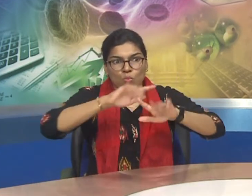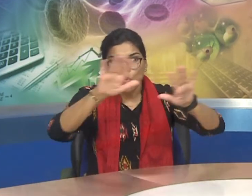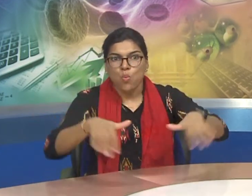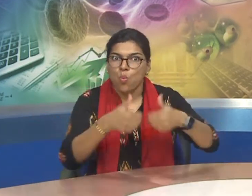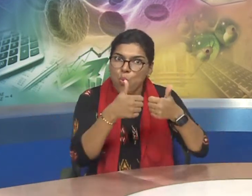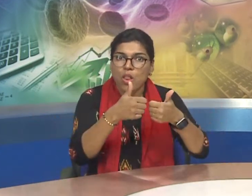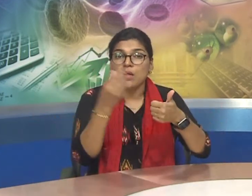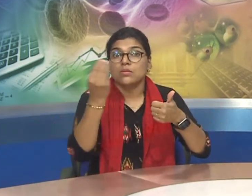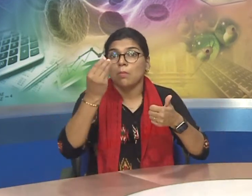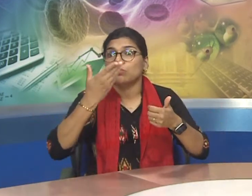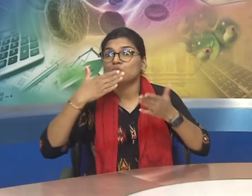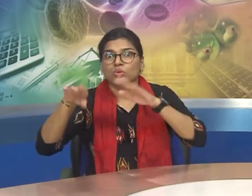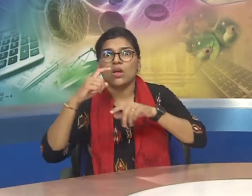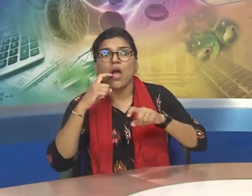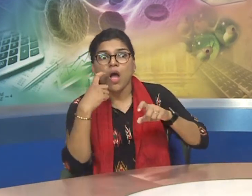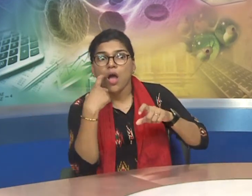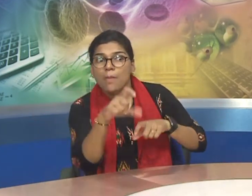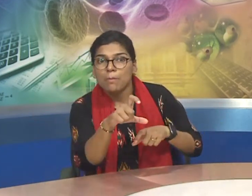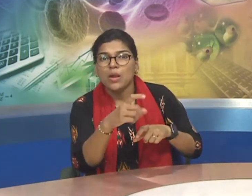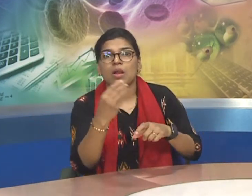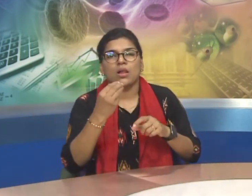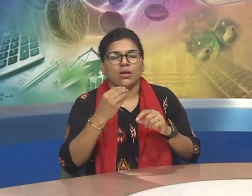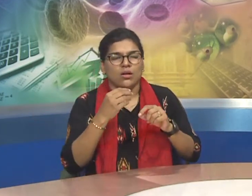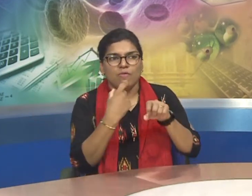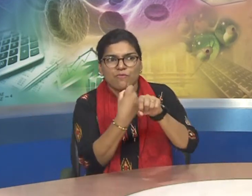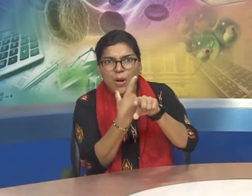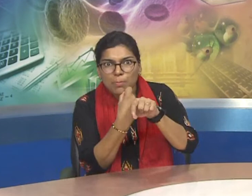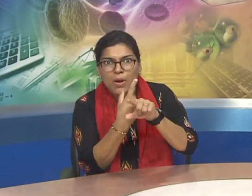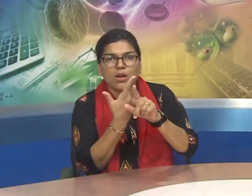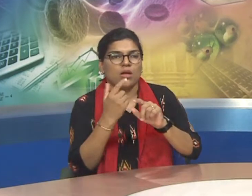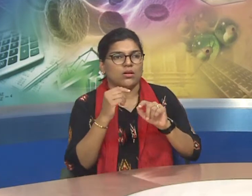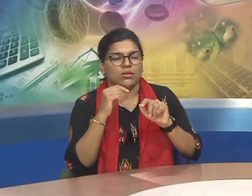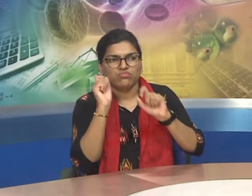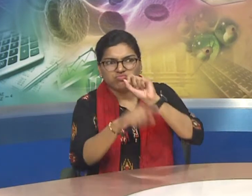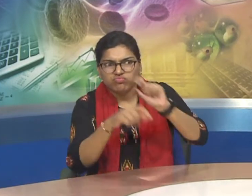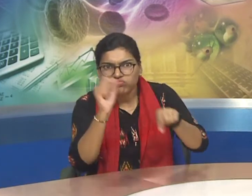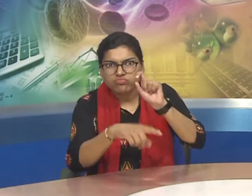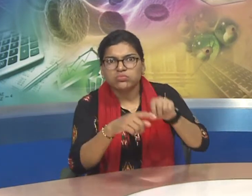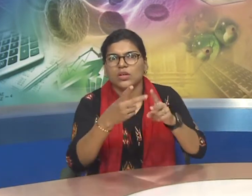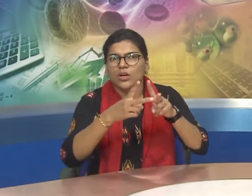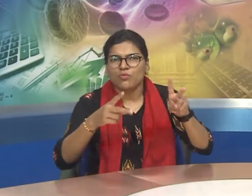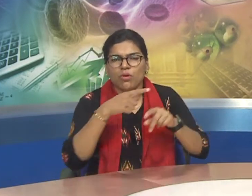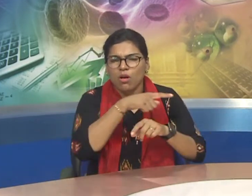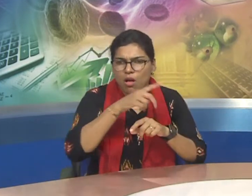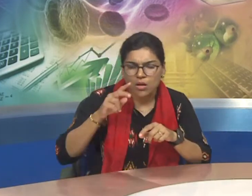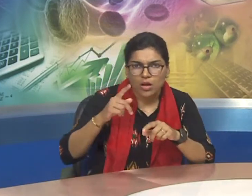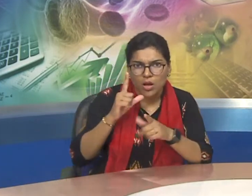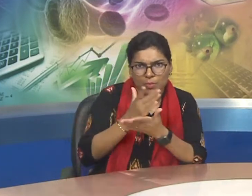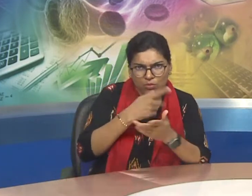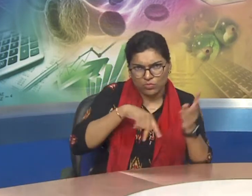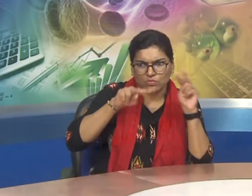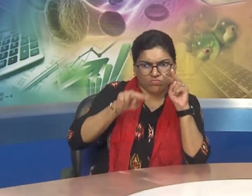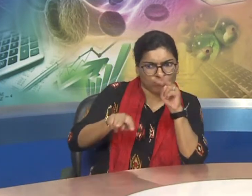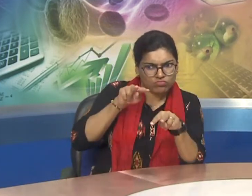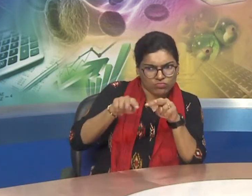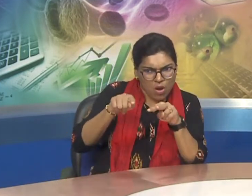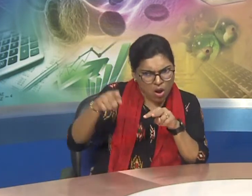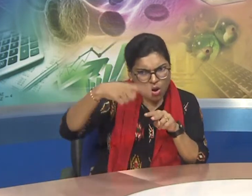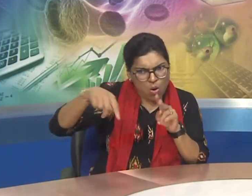information related to that, we can access that. Point number 2 talks about tools for the analysis of